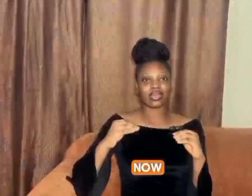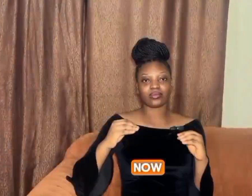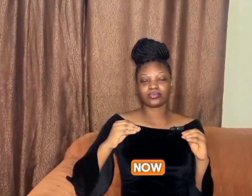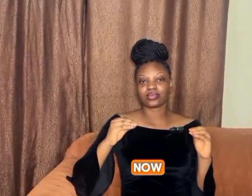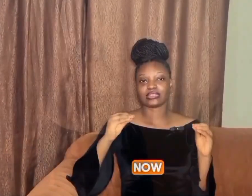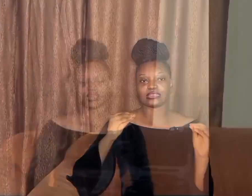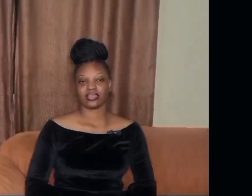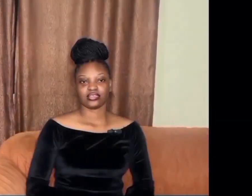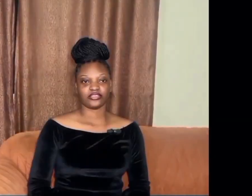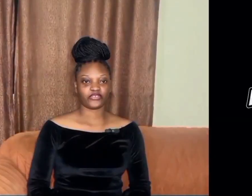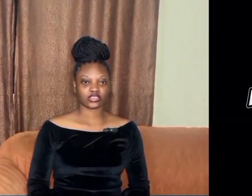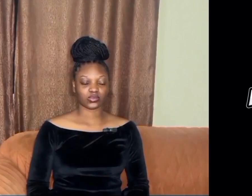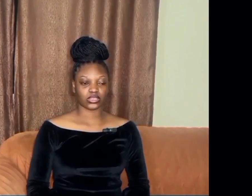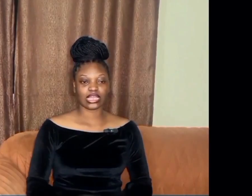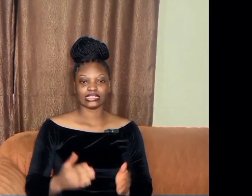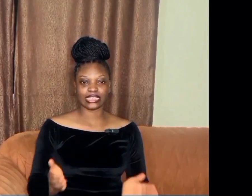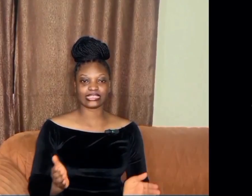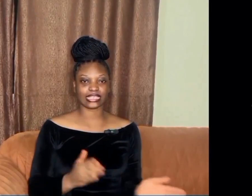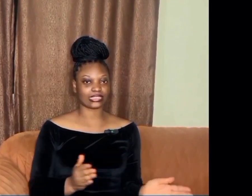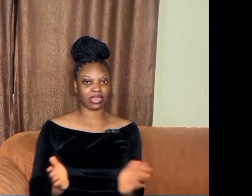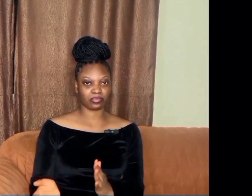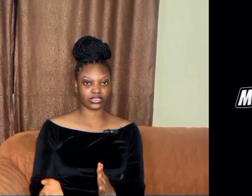Now, the first one, this is my mother.